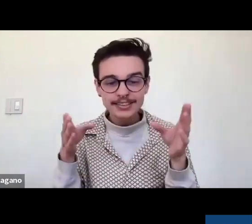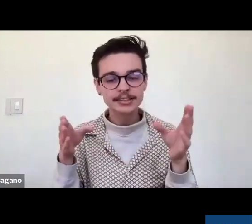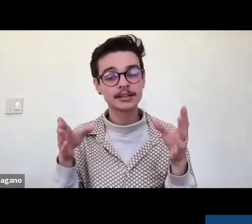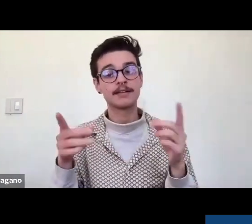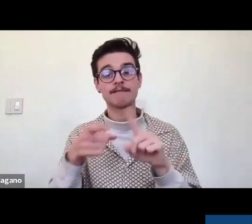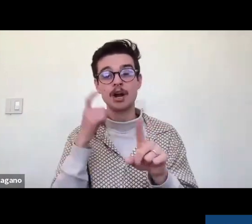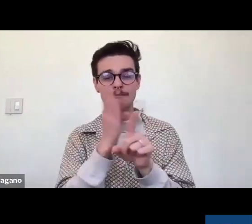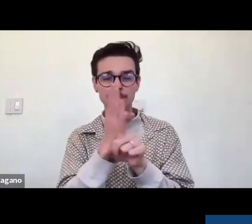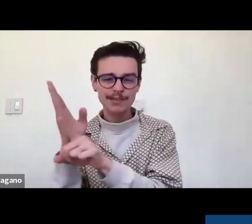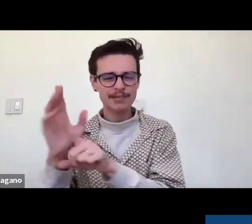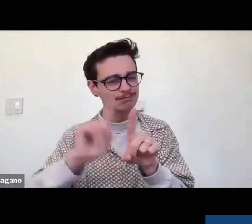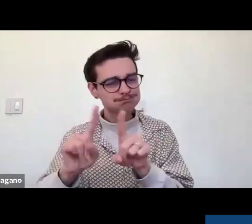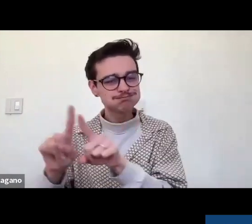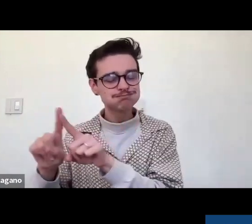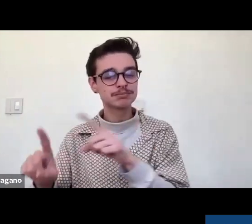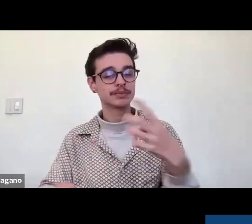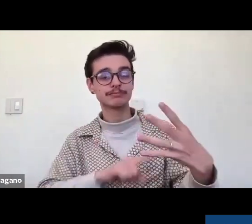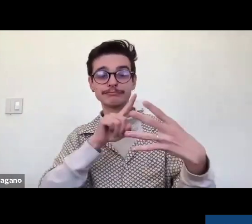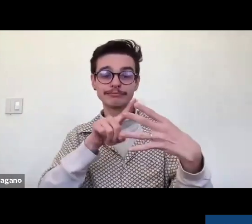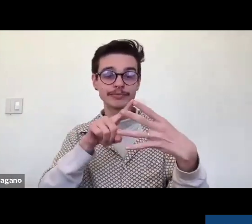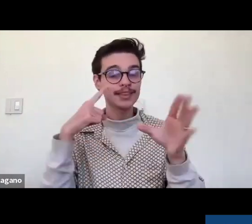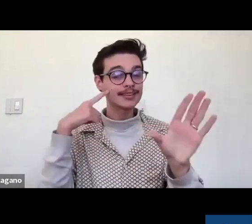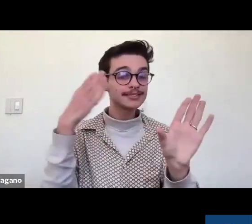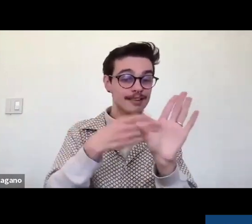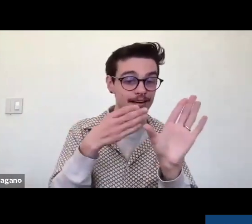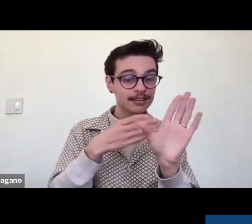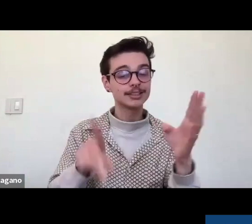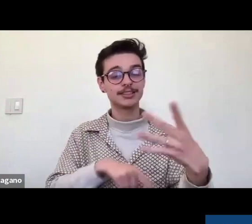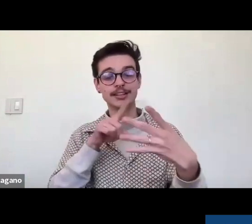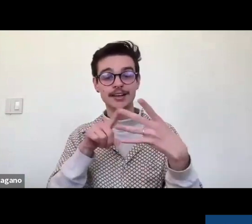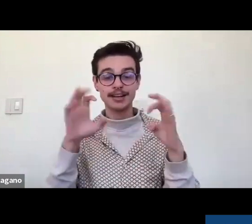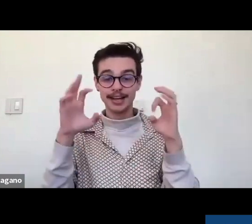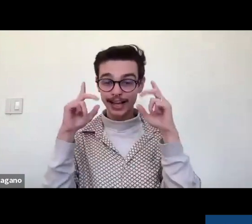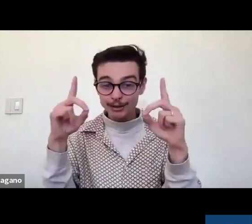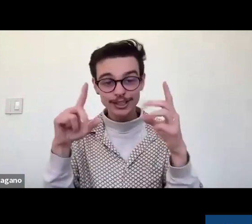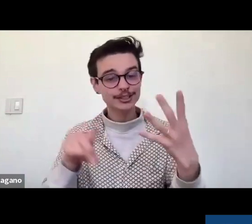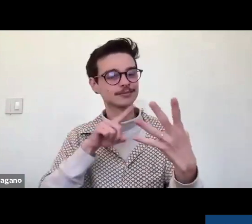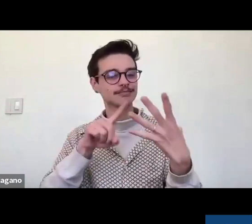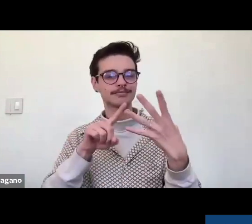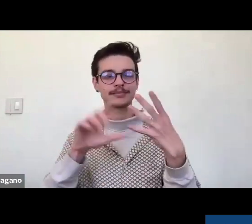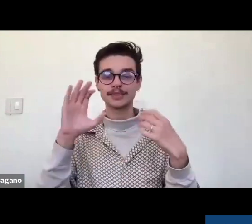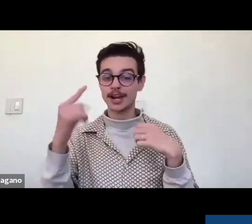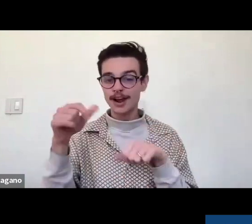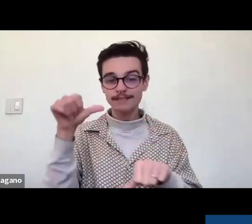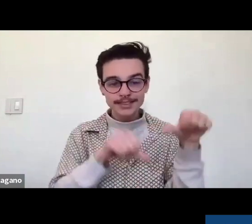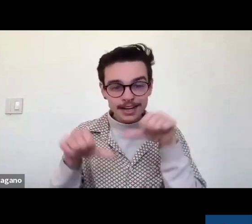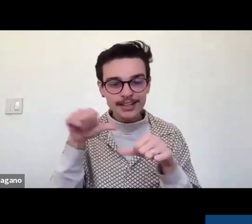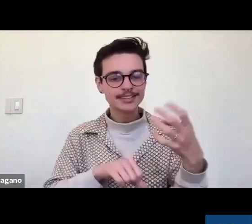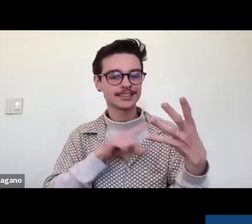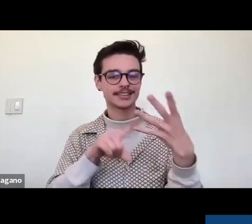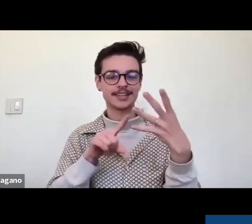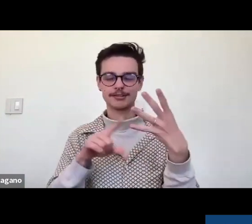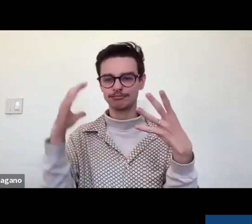in the fields of psychology, education, cognitive sciences,